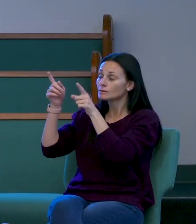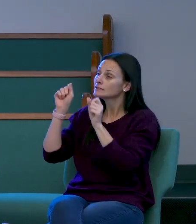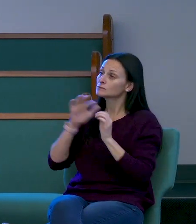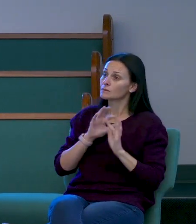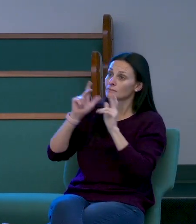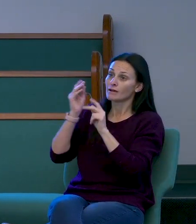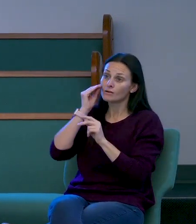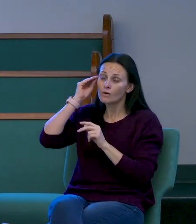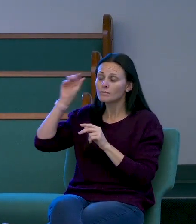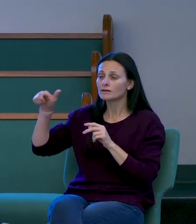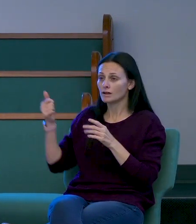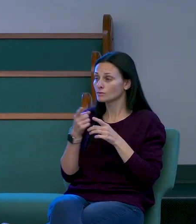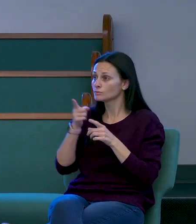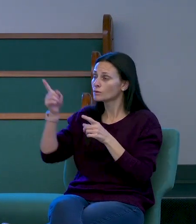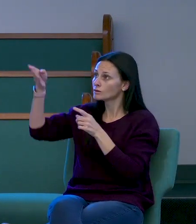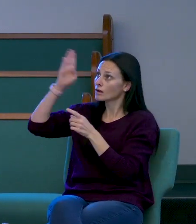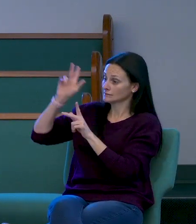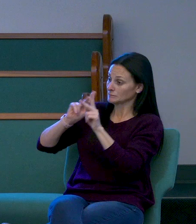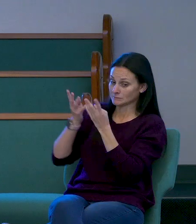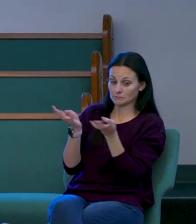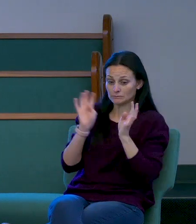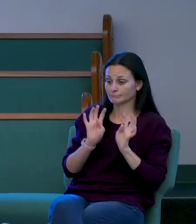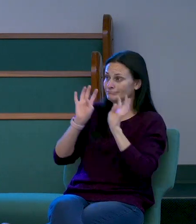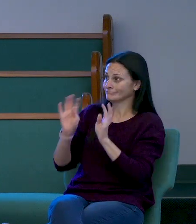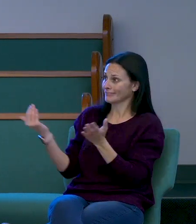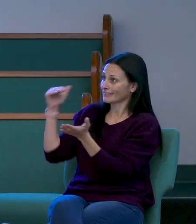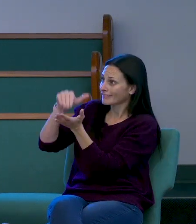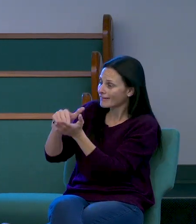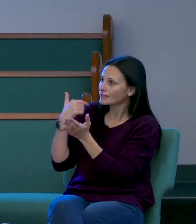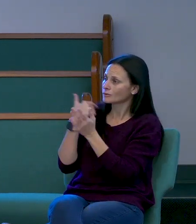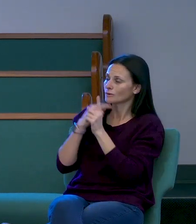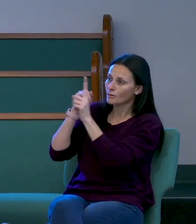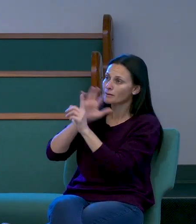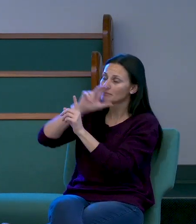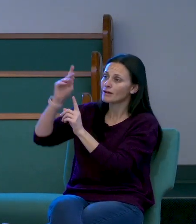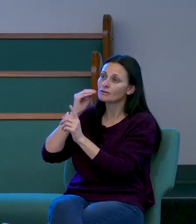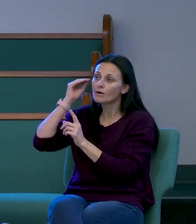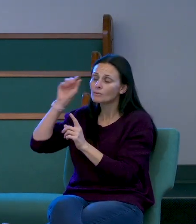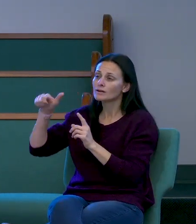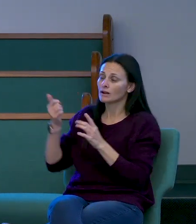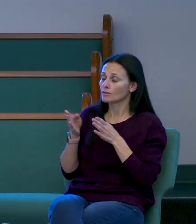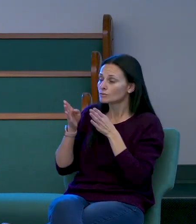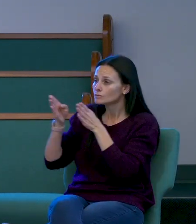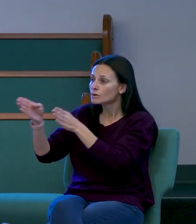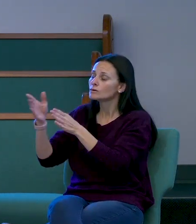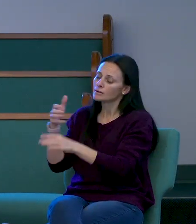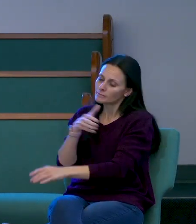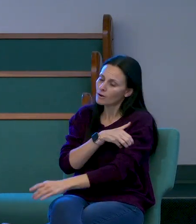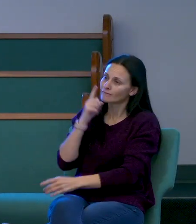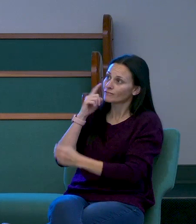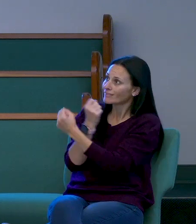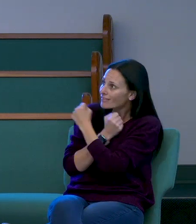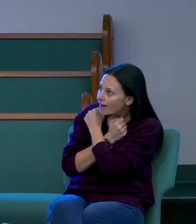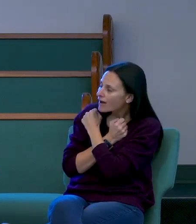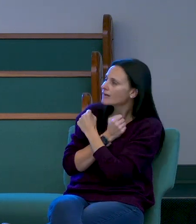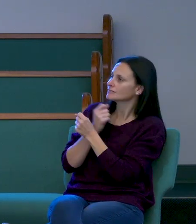back home by another road. God's people on the move again, and we're headed back home by another road. The power of love